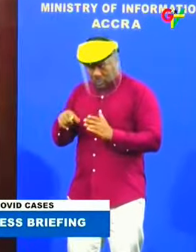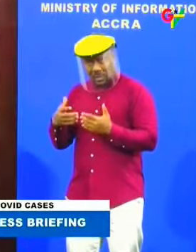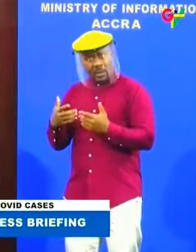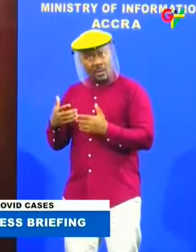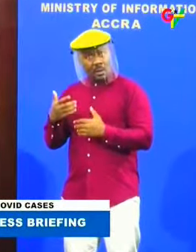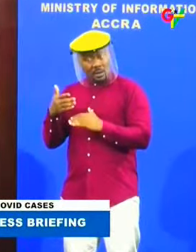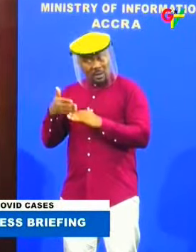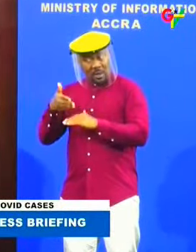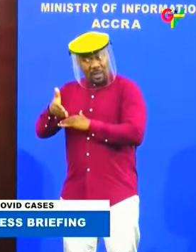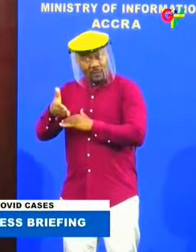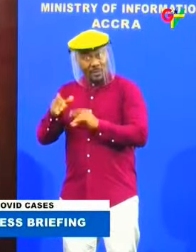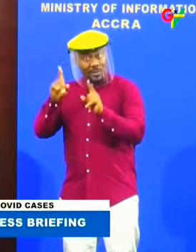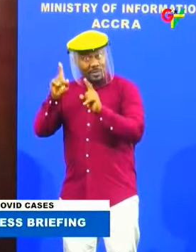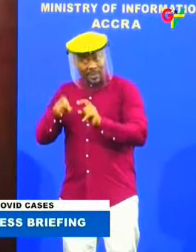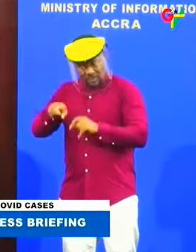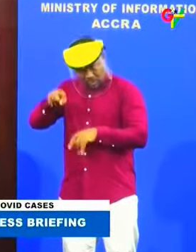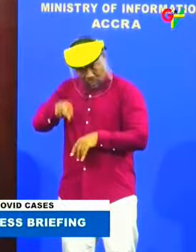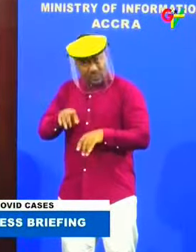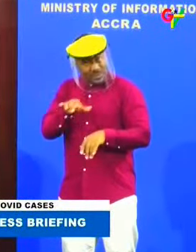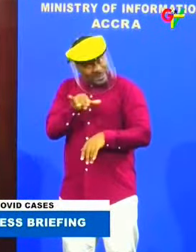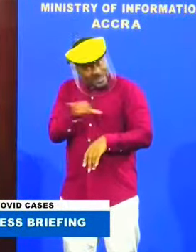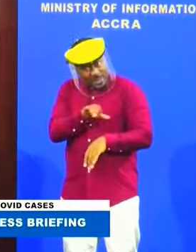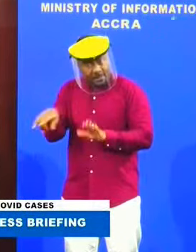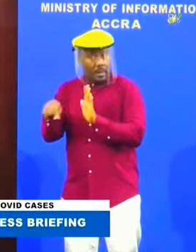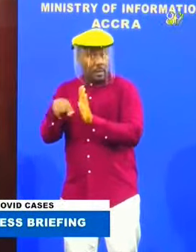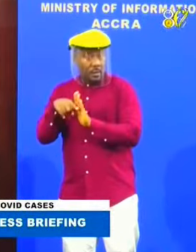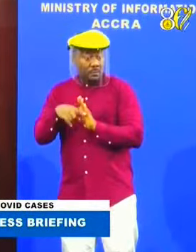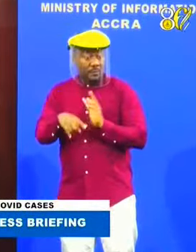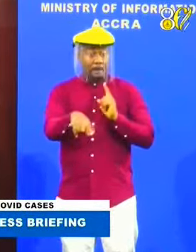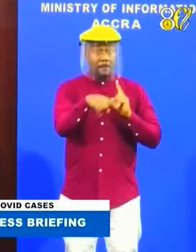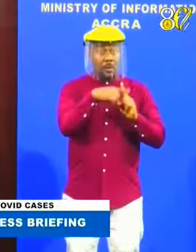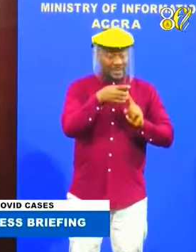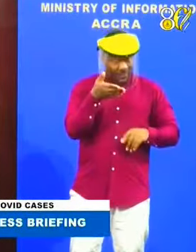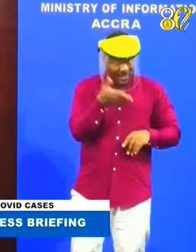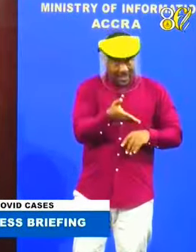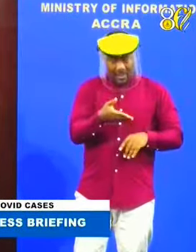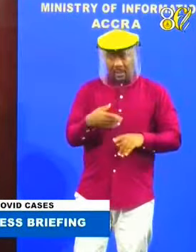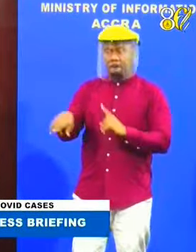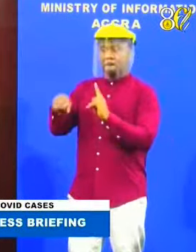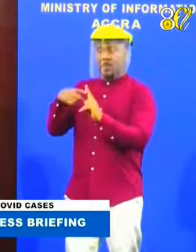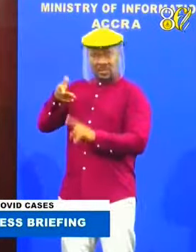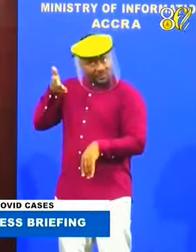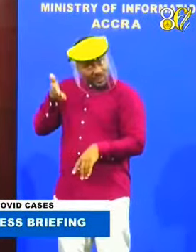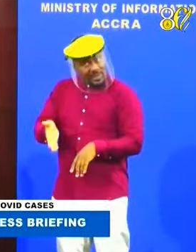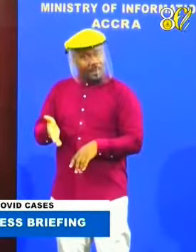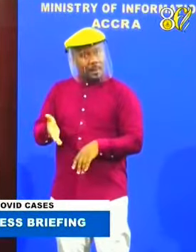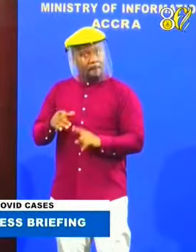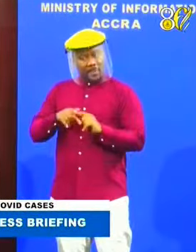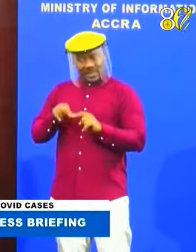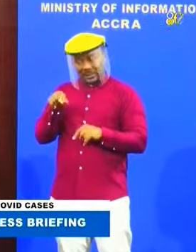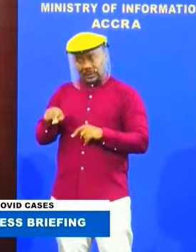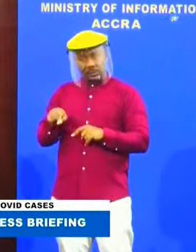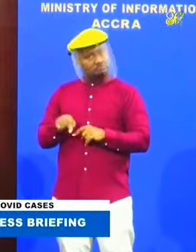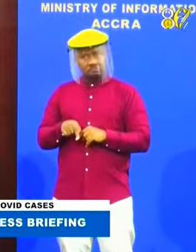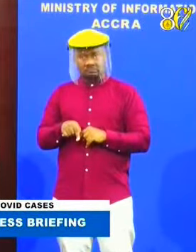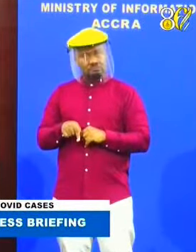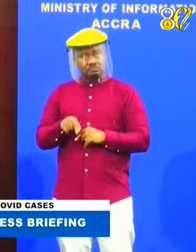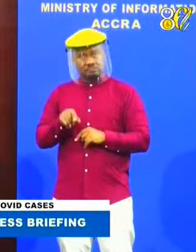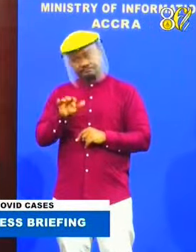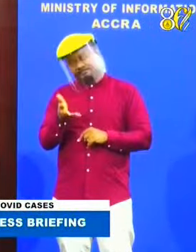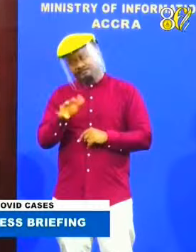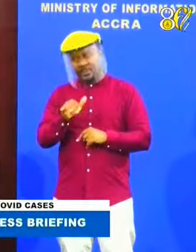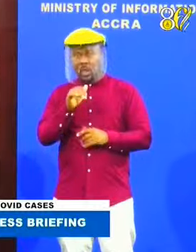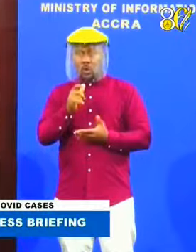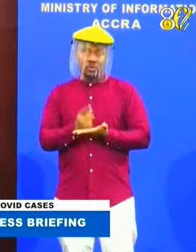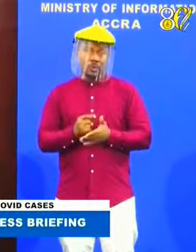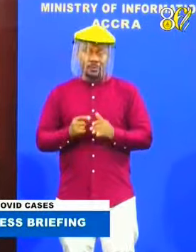say sensitivity, if it is positive, it should be positive. That was how that device was registered. Another thing